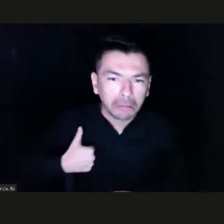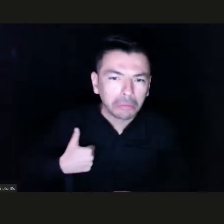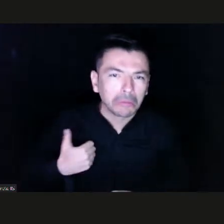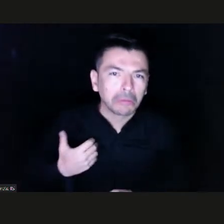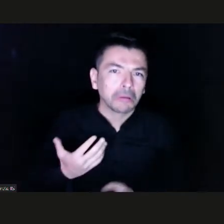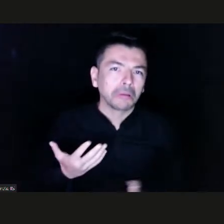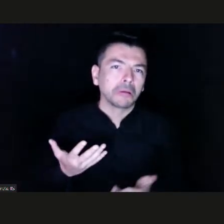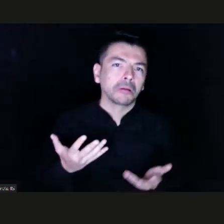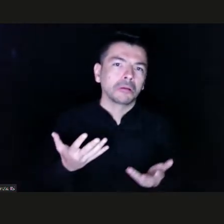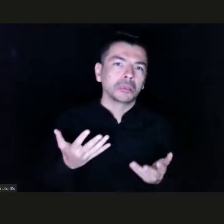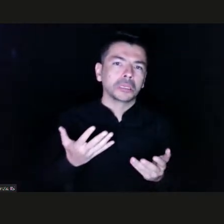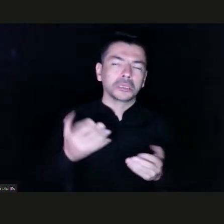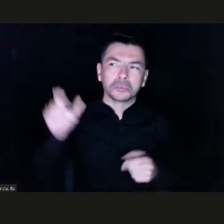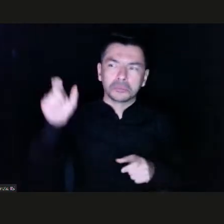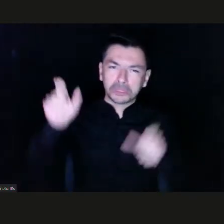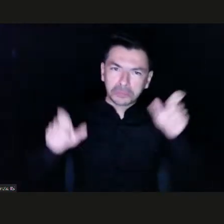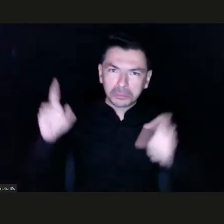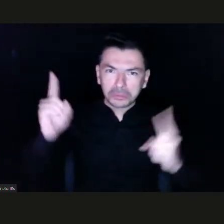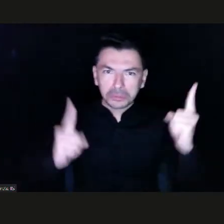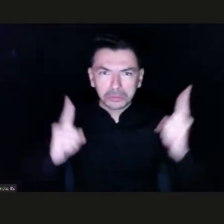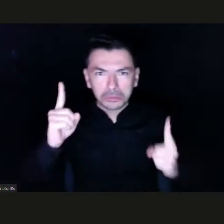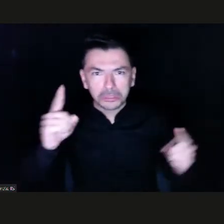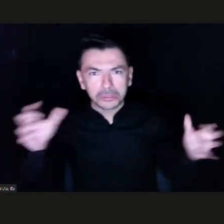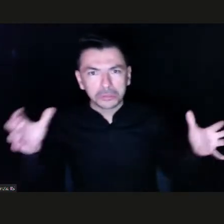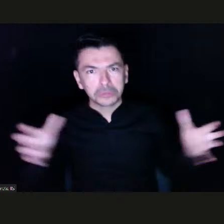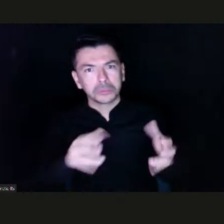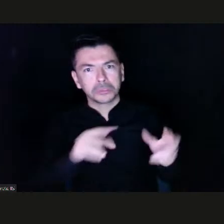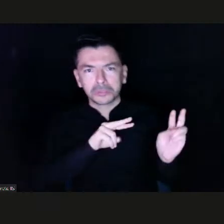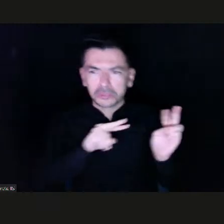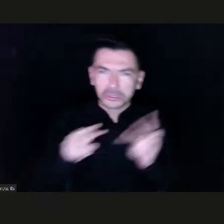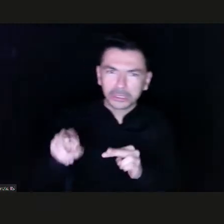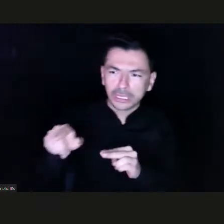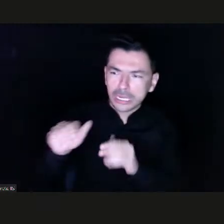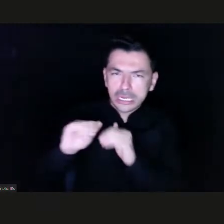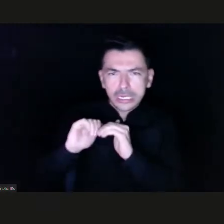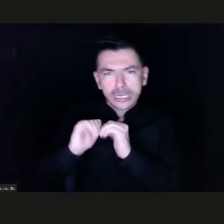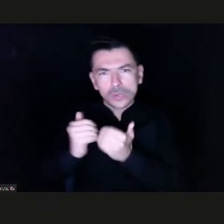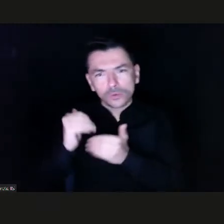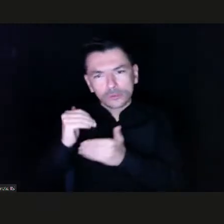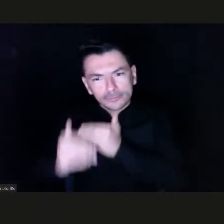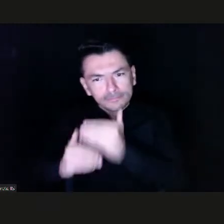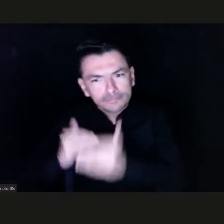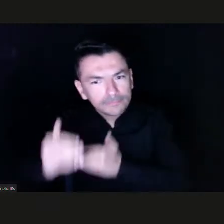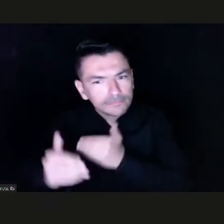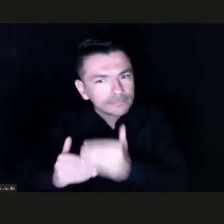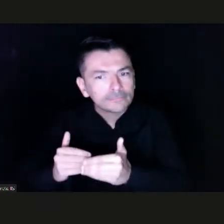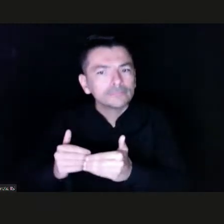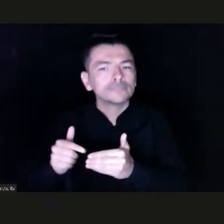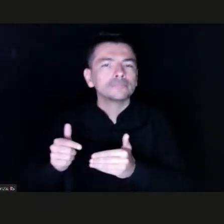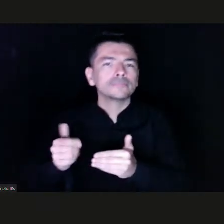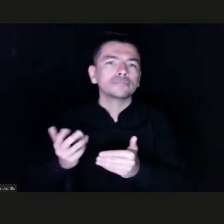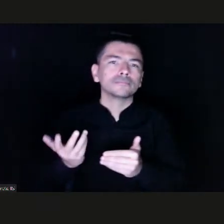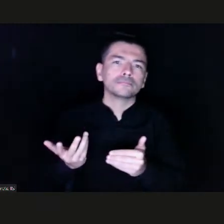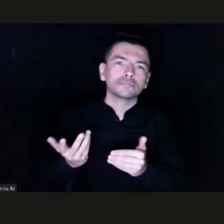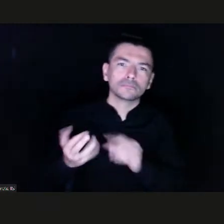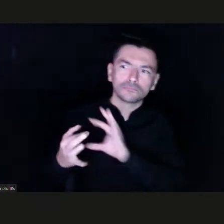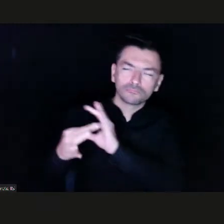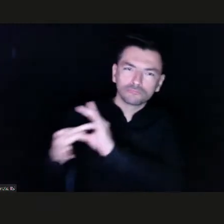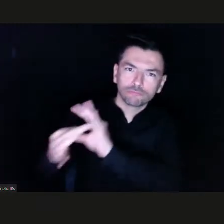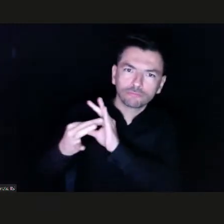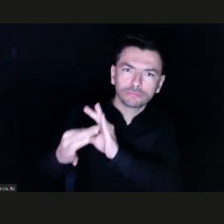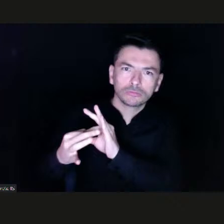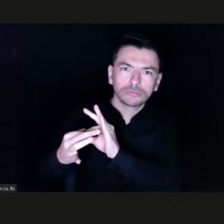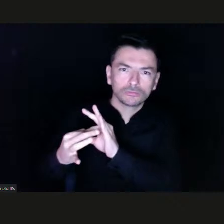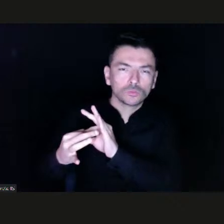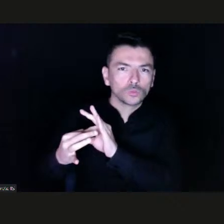have wished to visit Barbados, and it's a pity that we cannot be present. But I think after